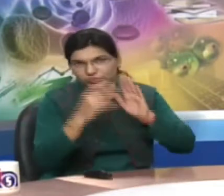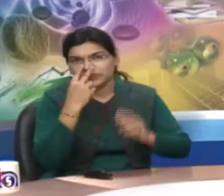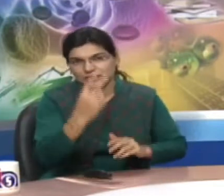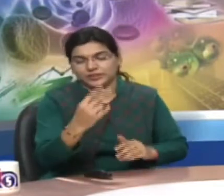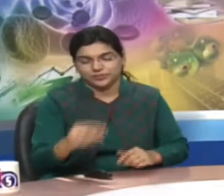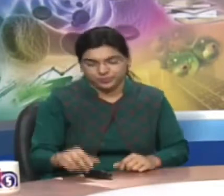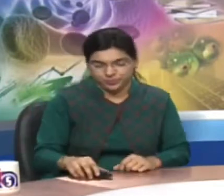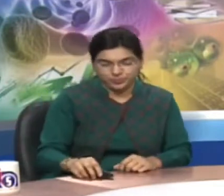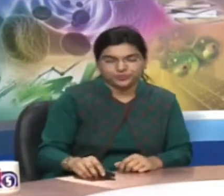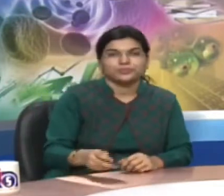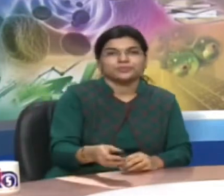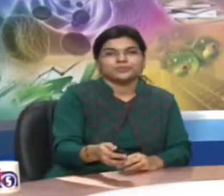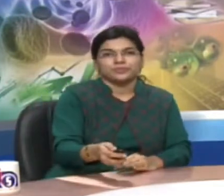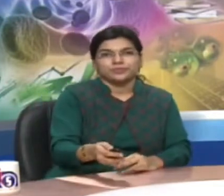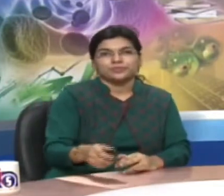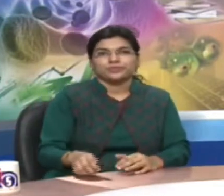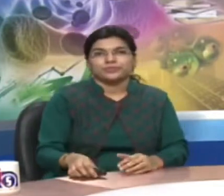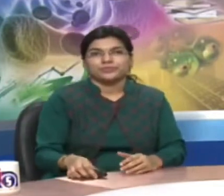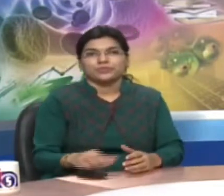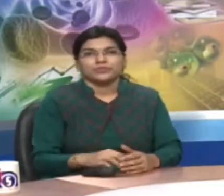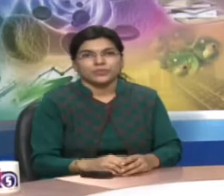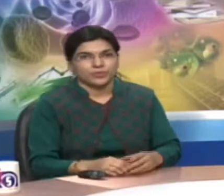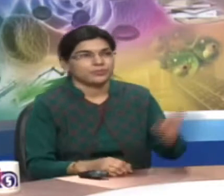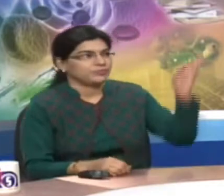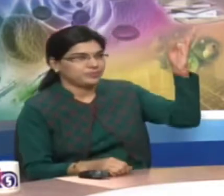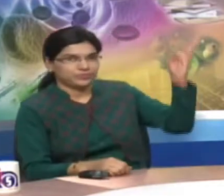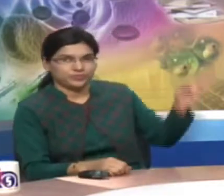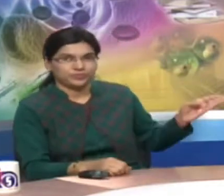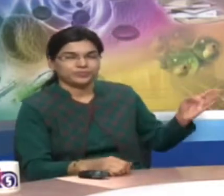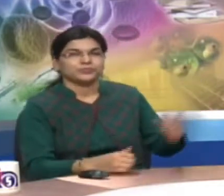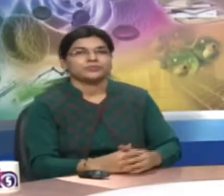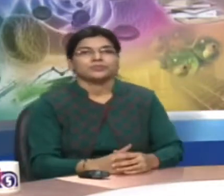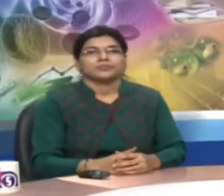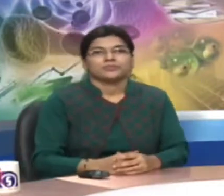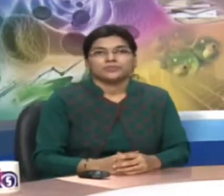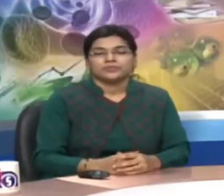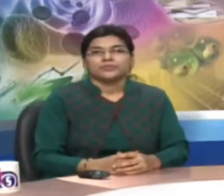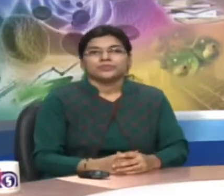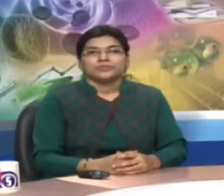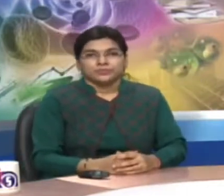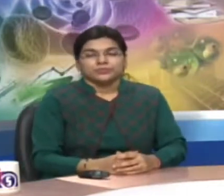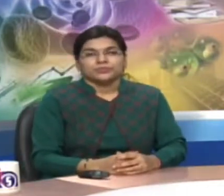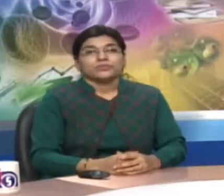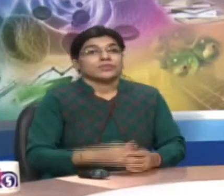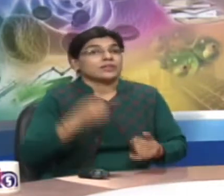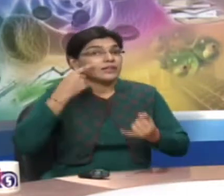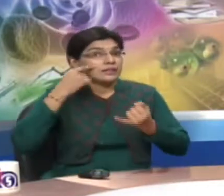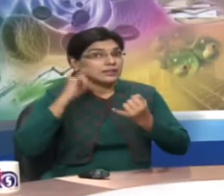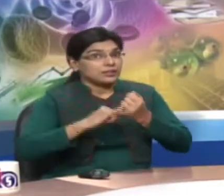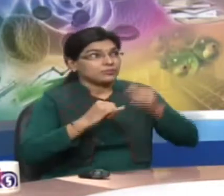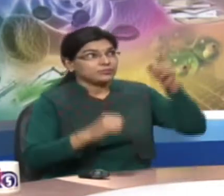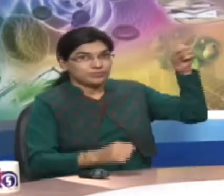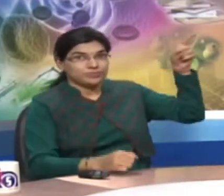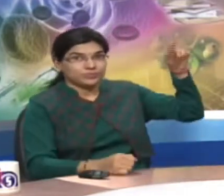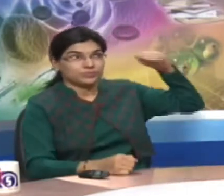There are more explanations. So you see is and are, with